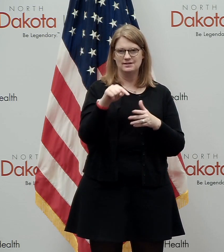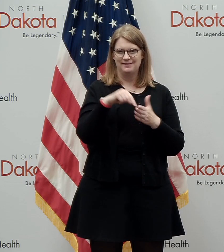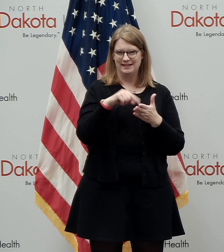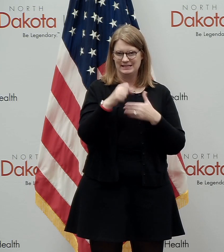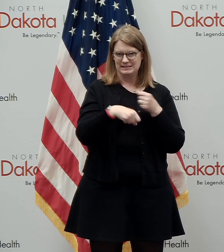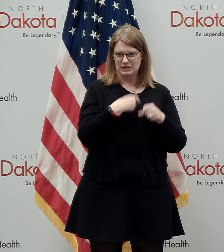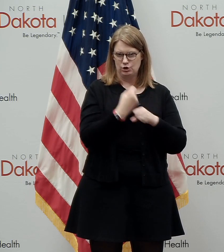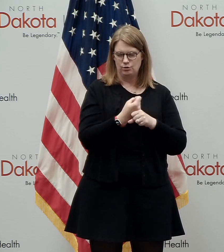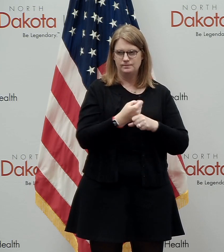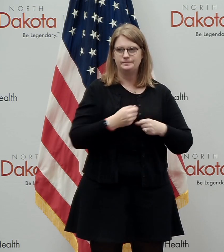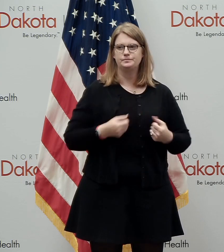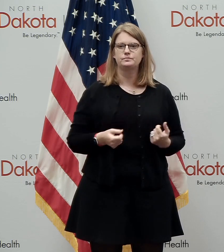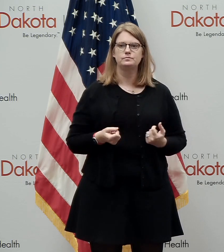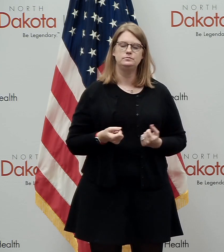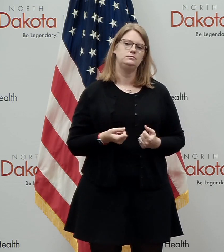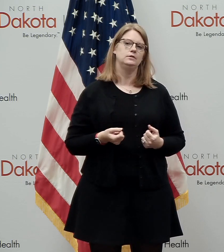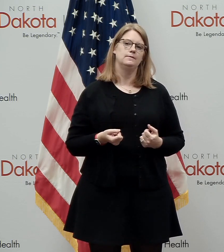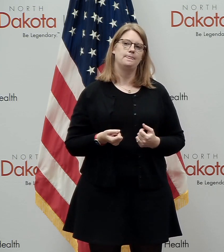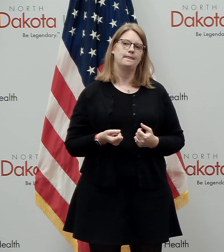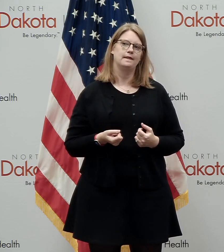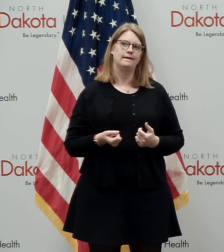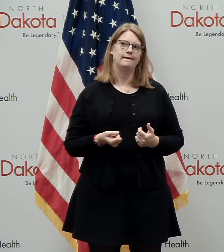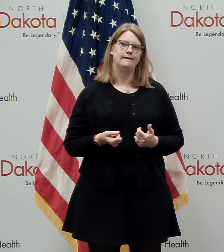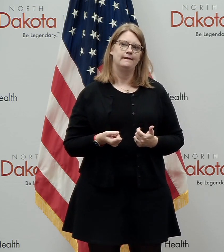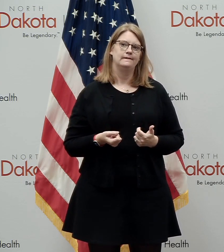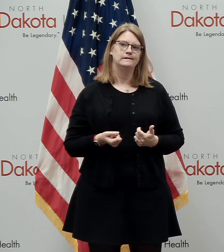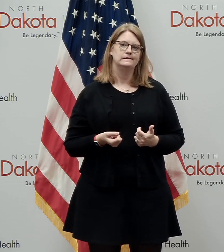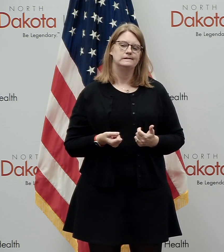year. And with that,